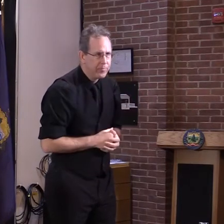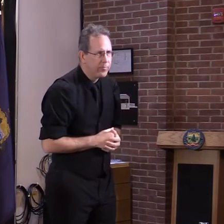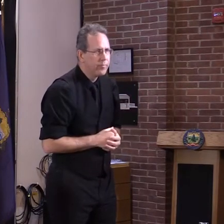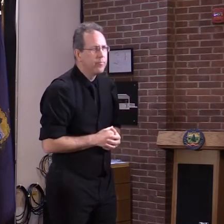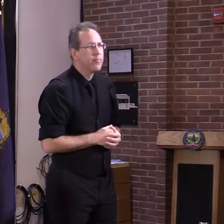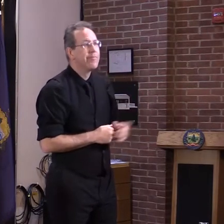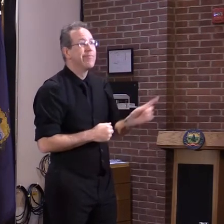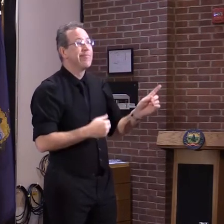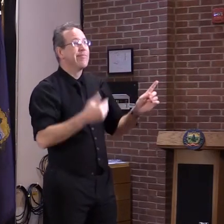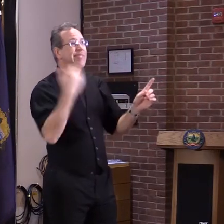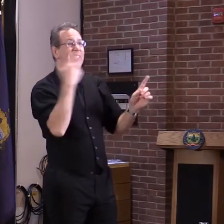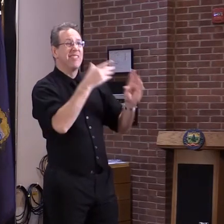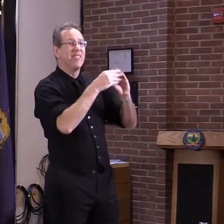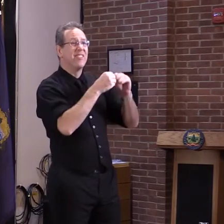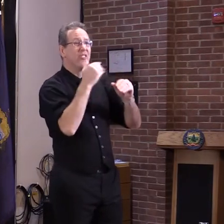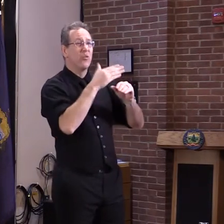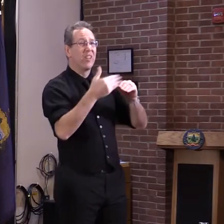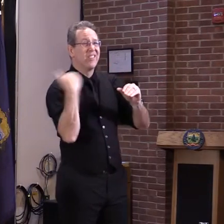are concerning,